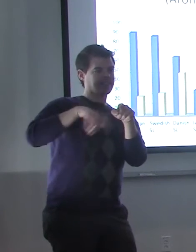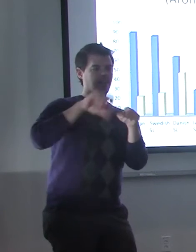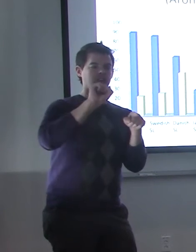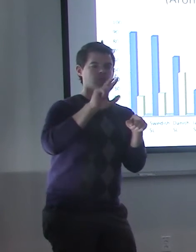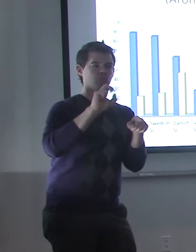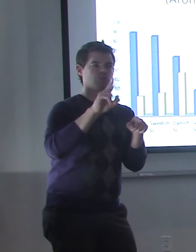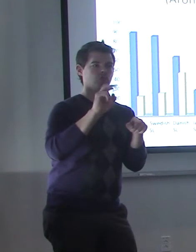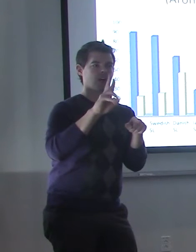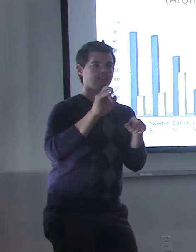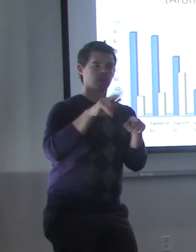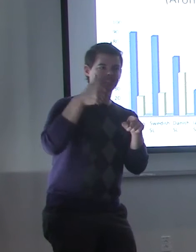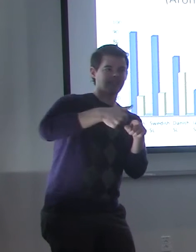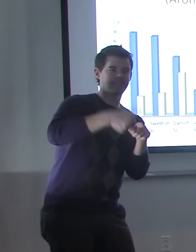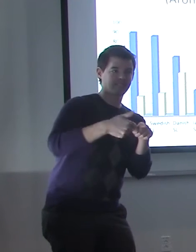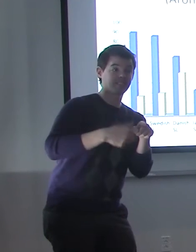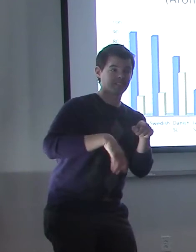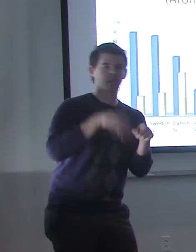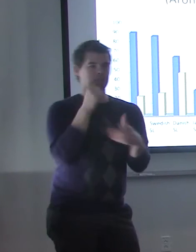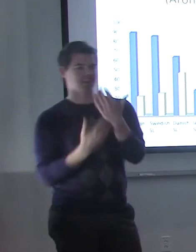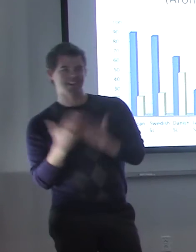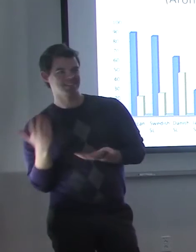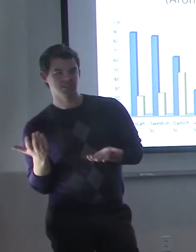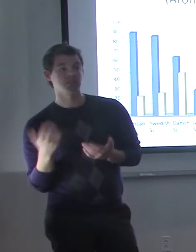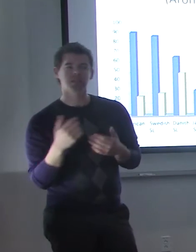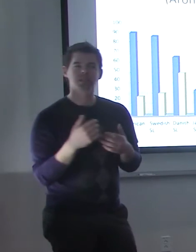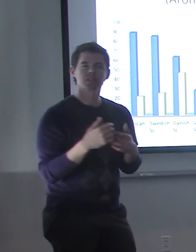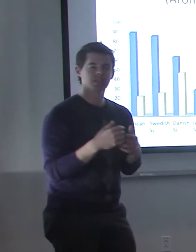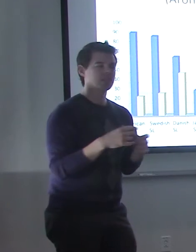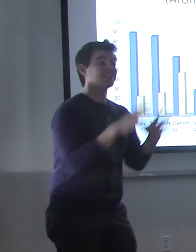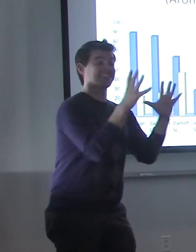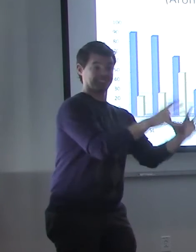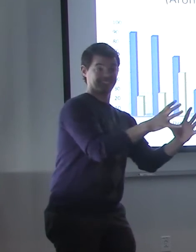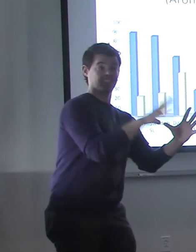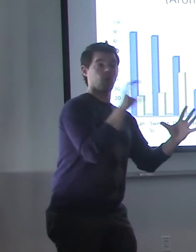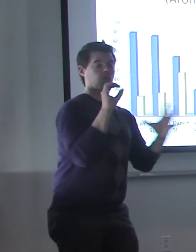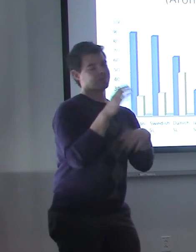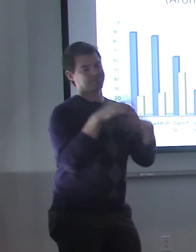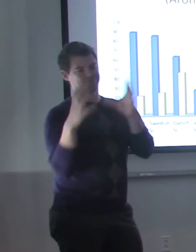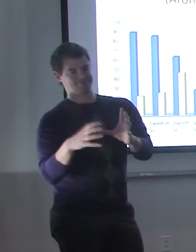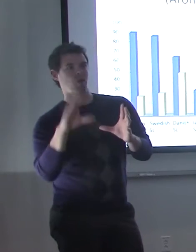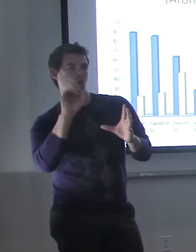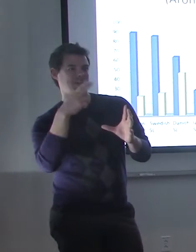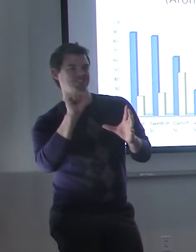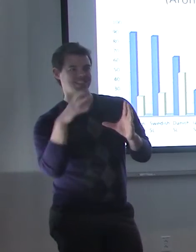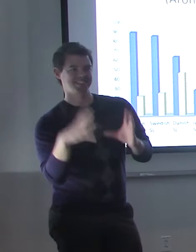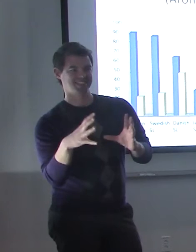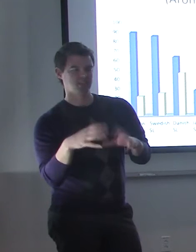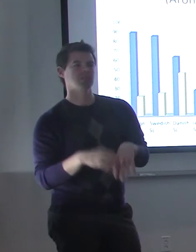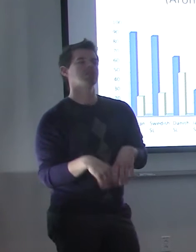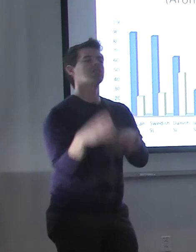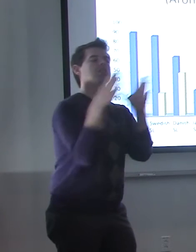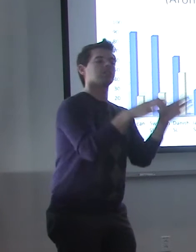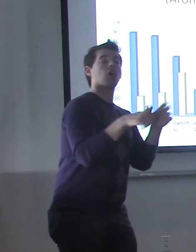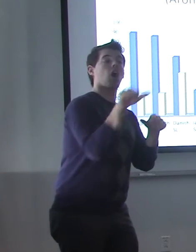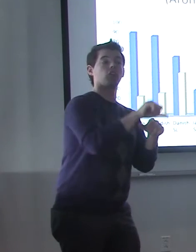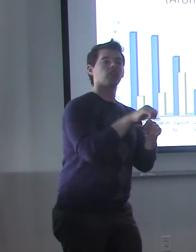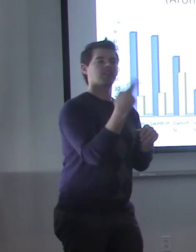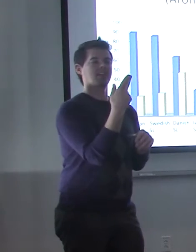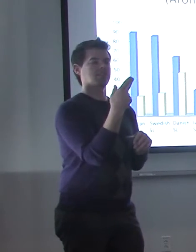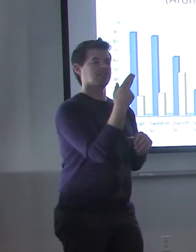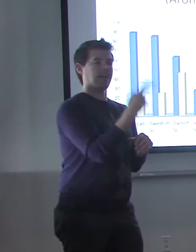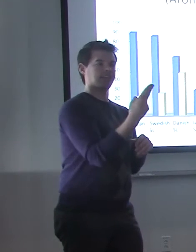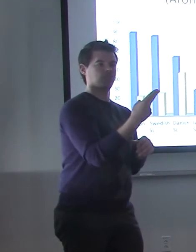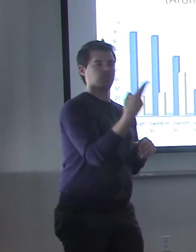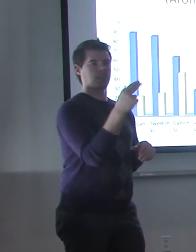the shape of the screwdriver, etc. Instead of the handling handshake. So American